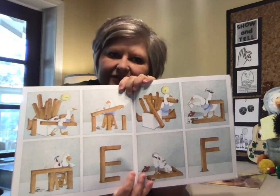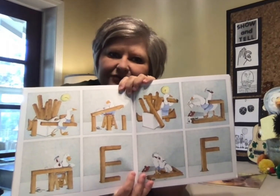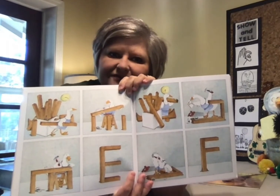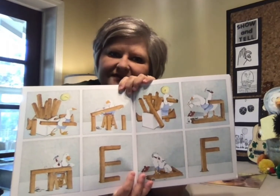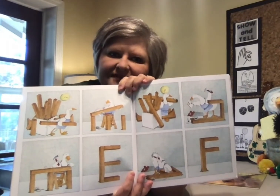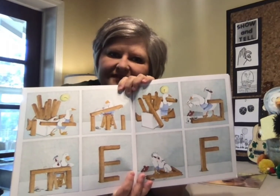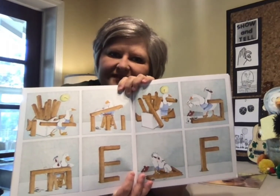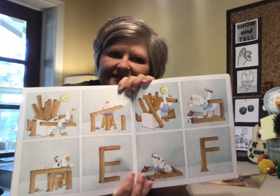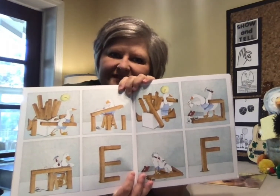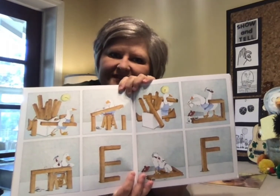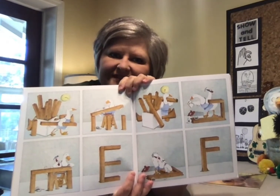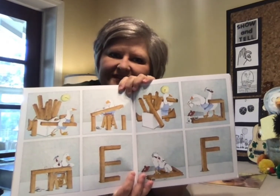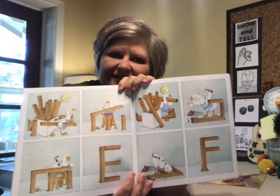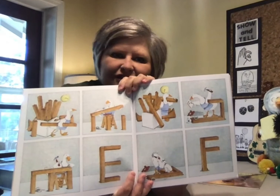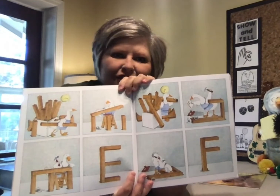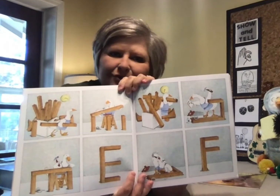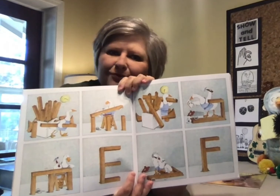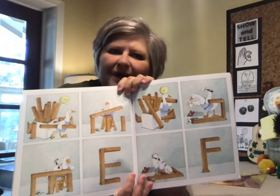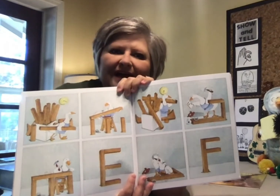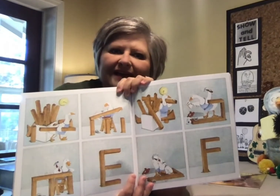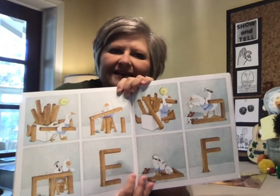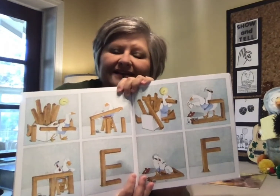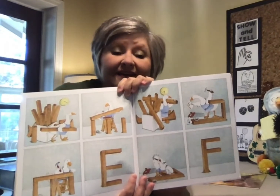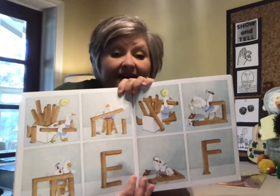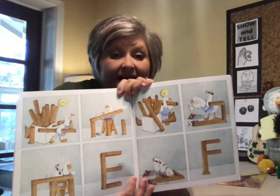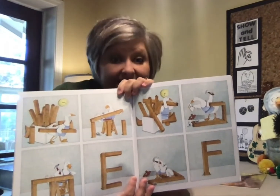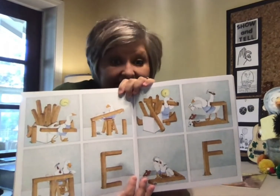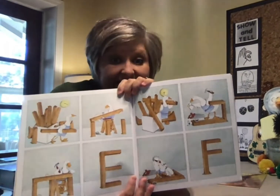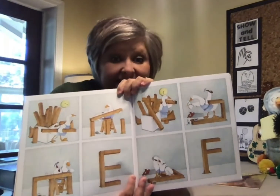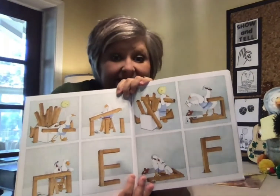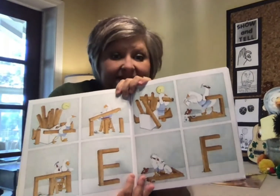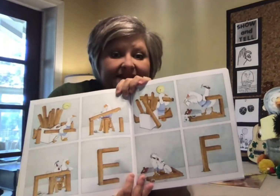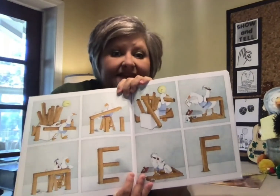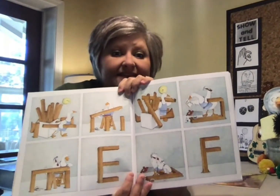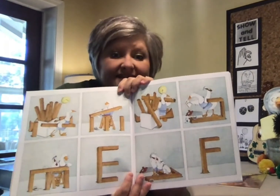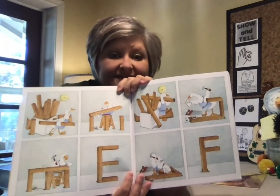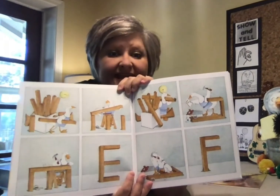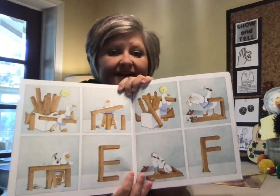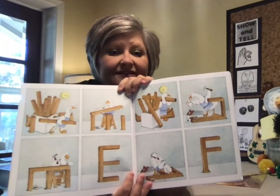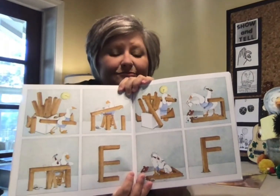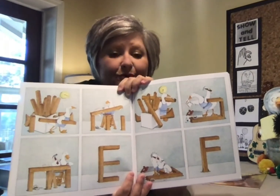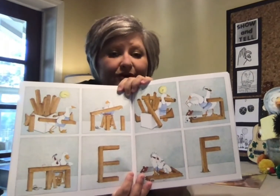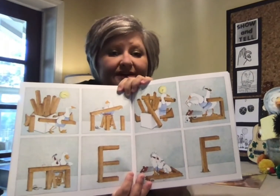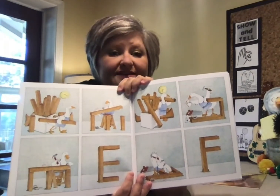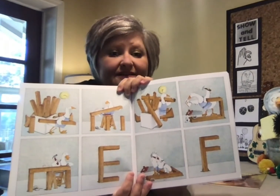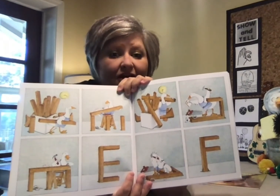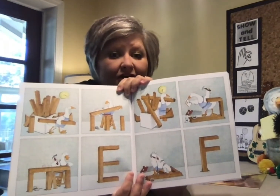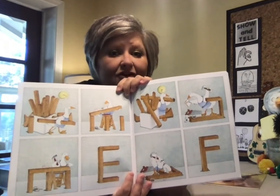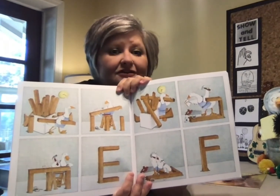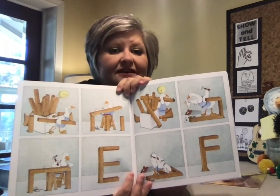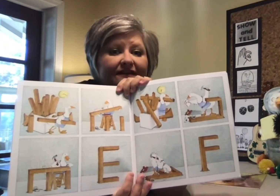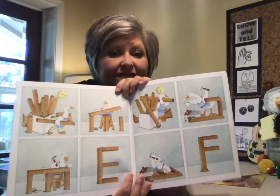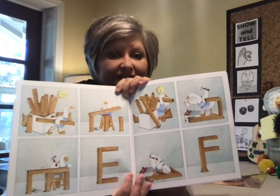letters? No way. Again, this kind of book is called